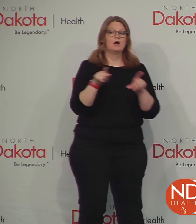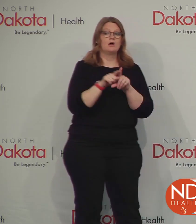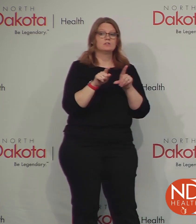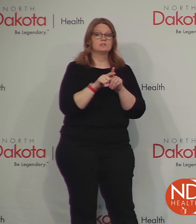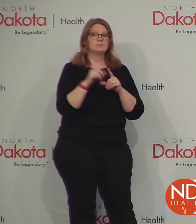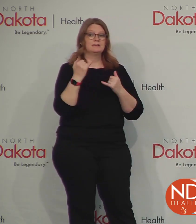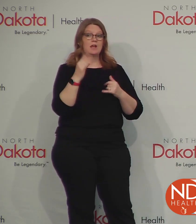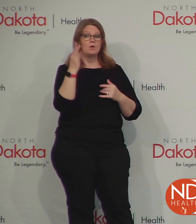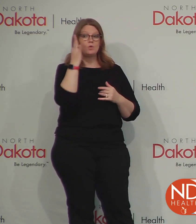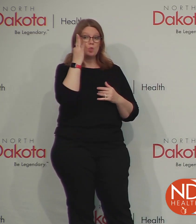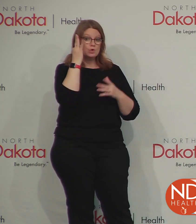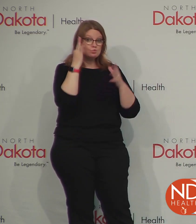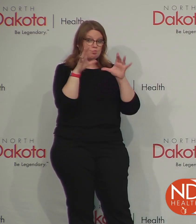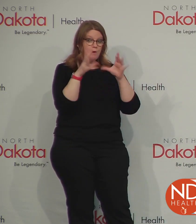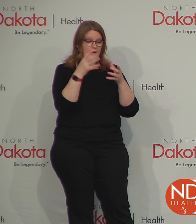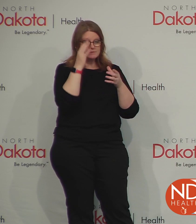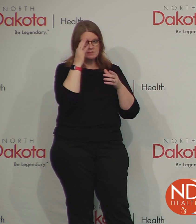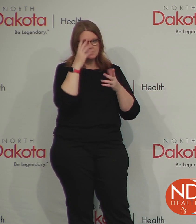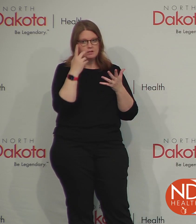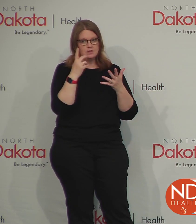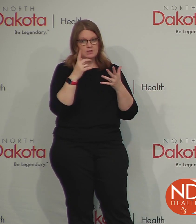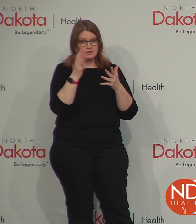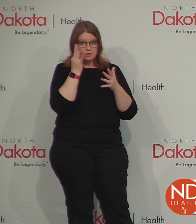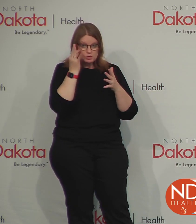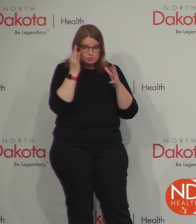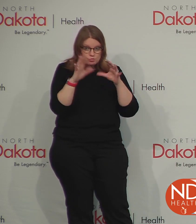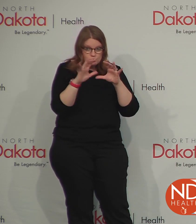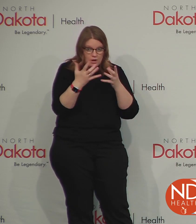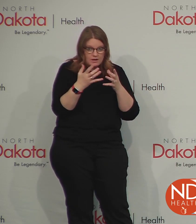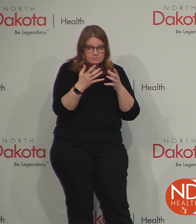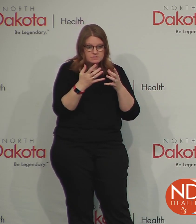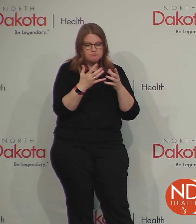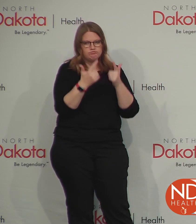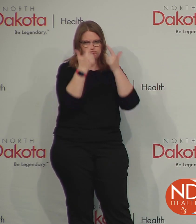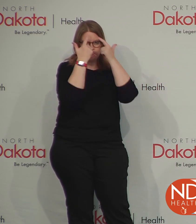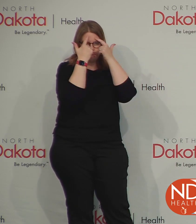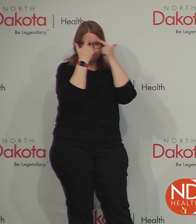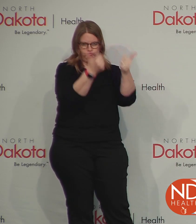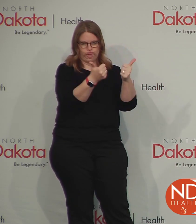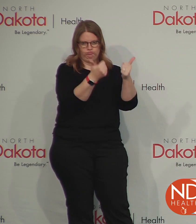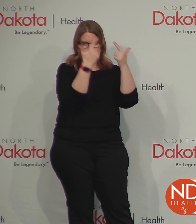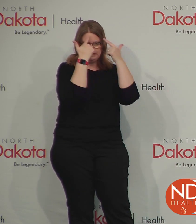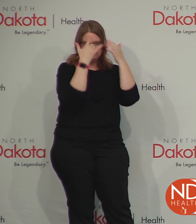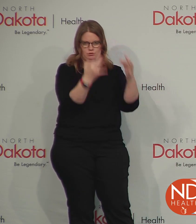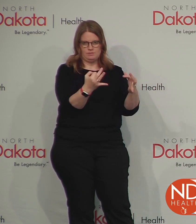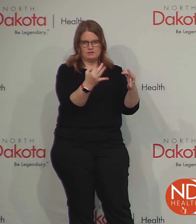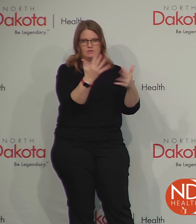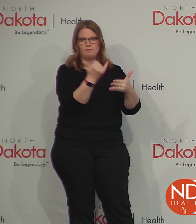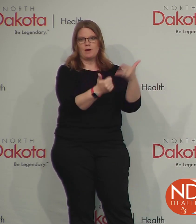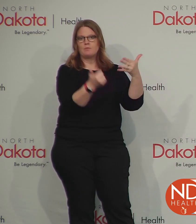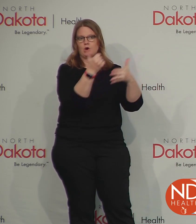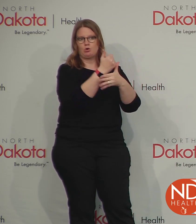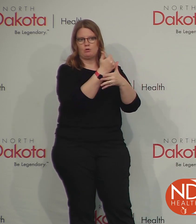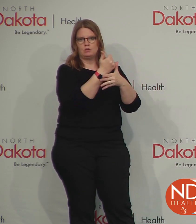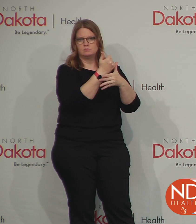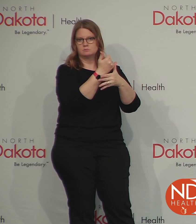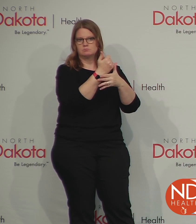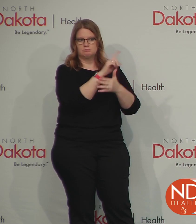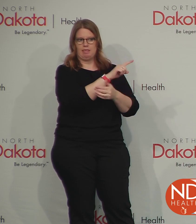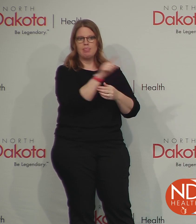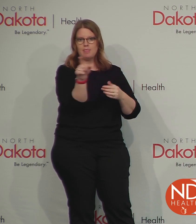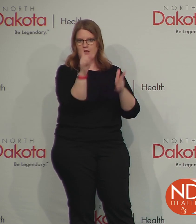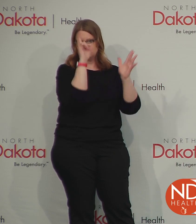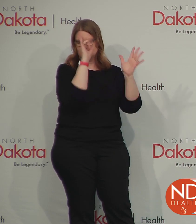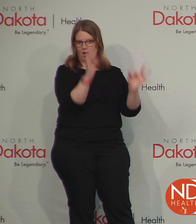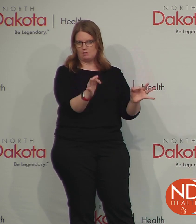let people know the tribes will have sovereignty to make their own determinations for priorities as well. And